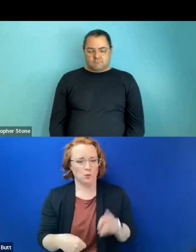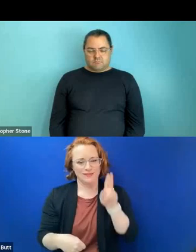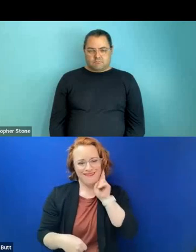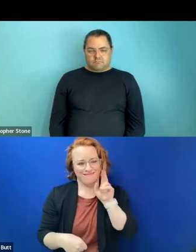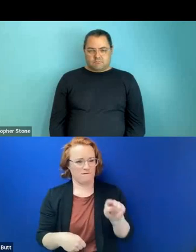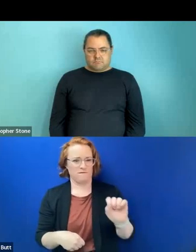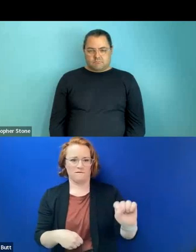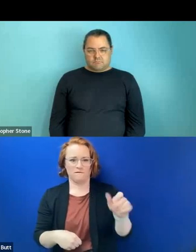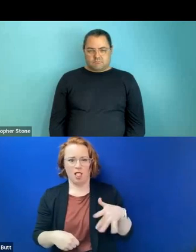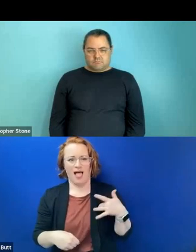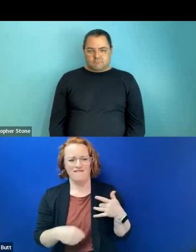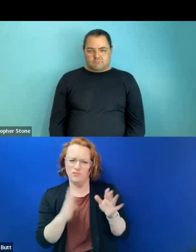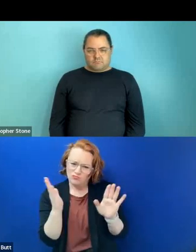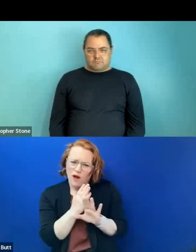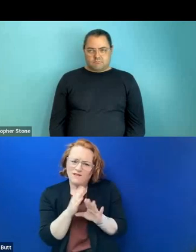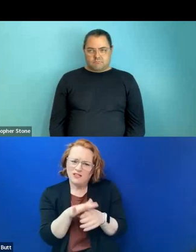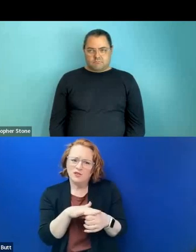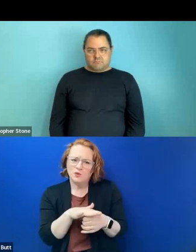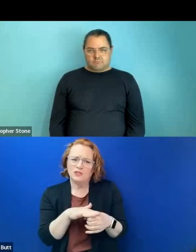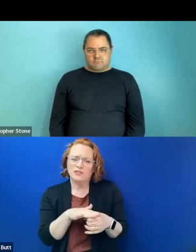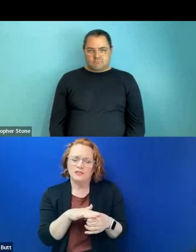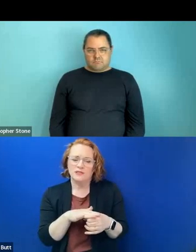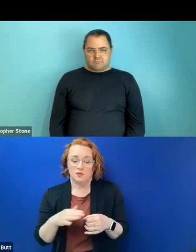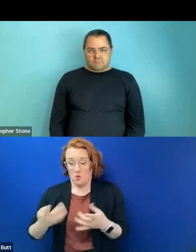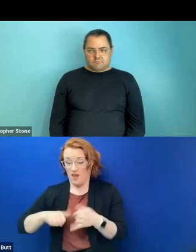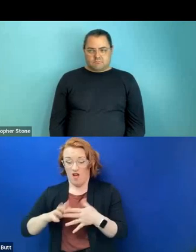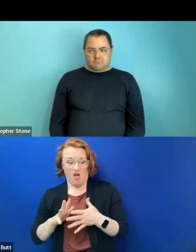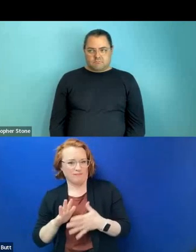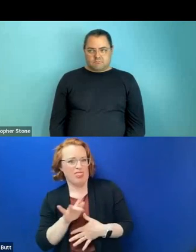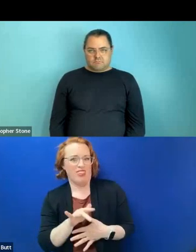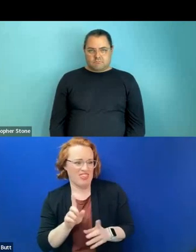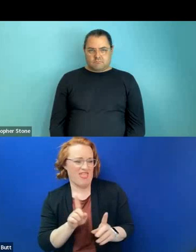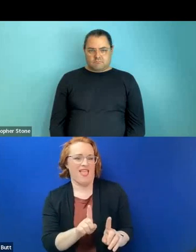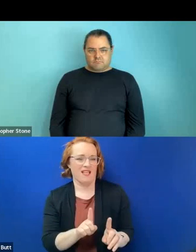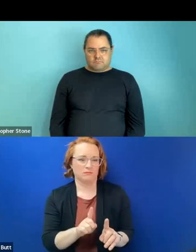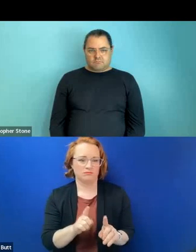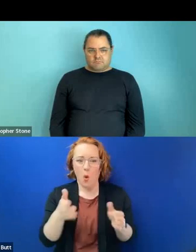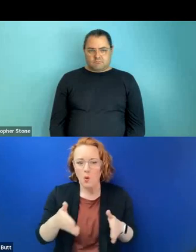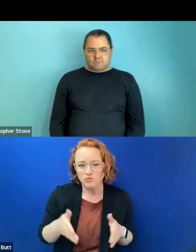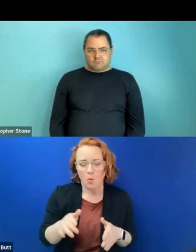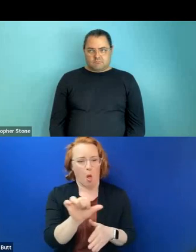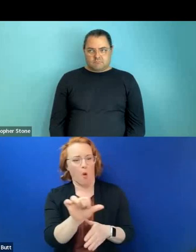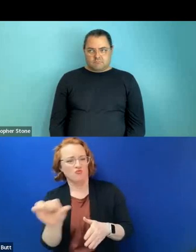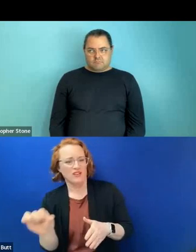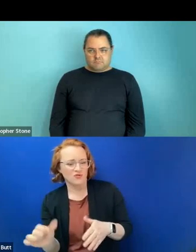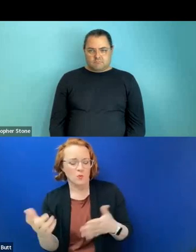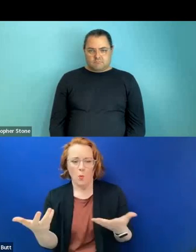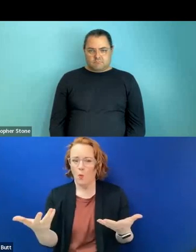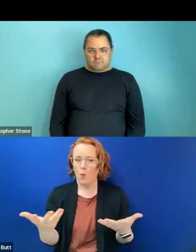be very private. We are there at the hospital when they have an operation, when they are